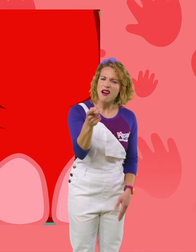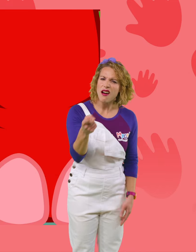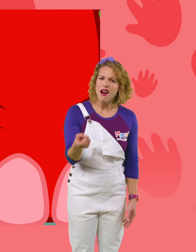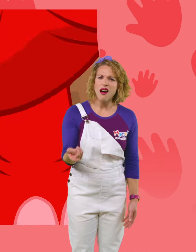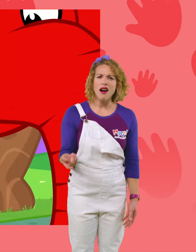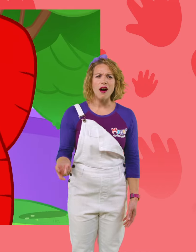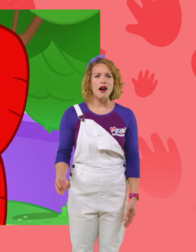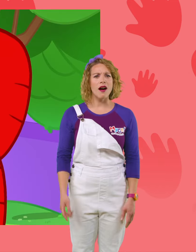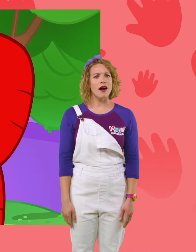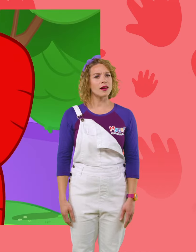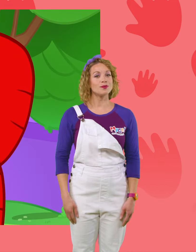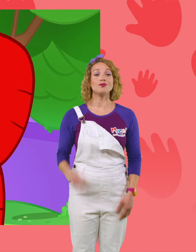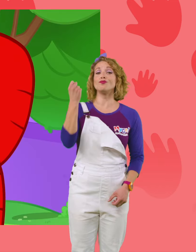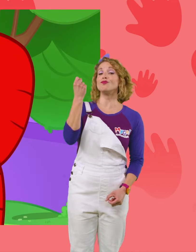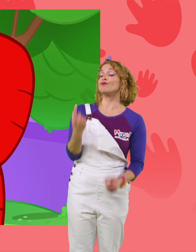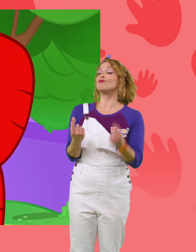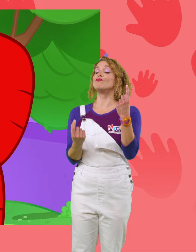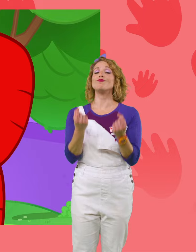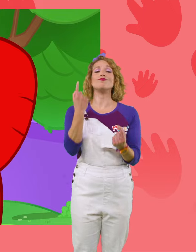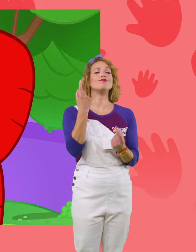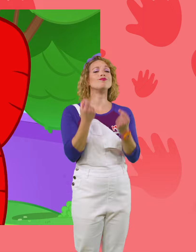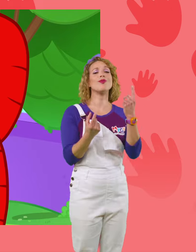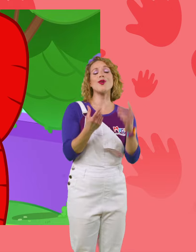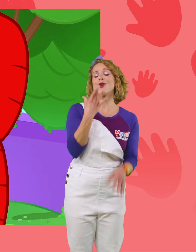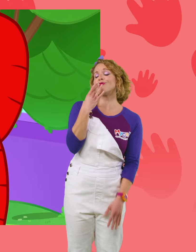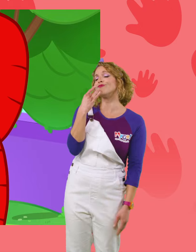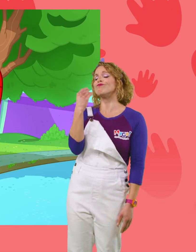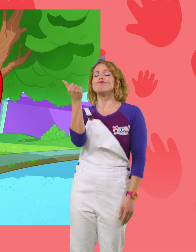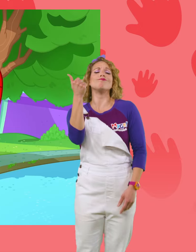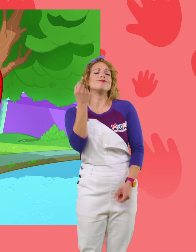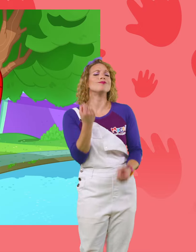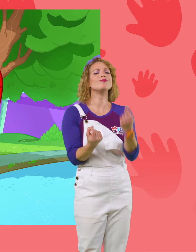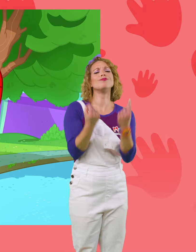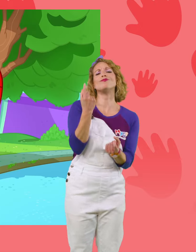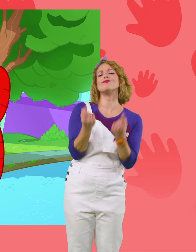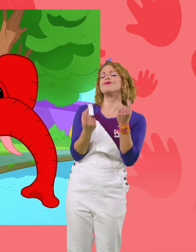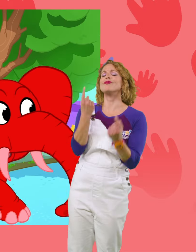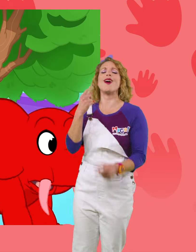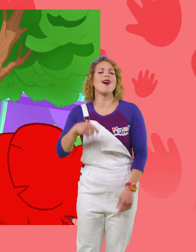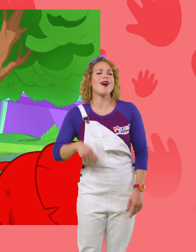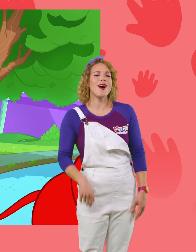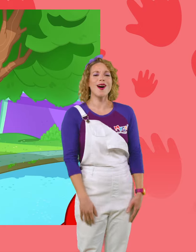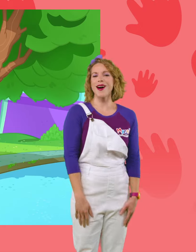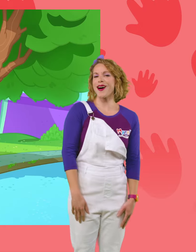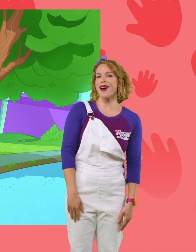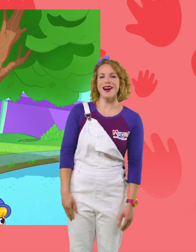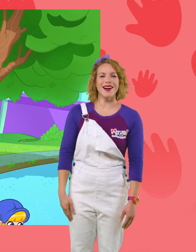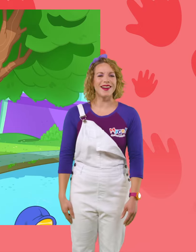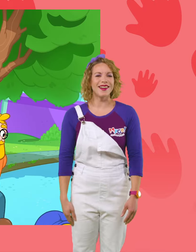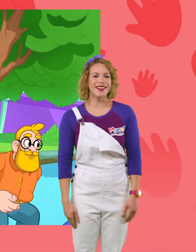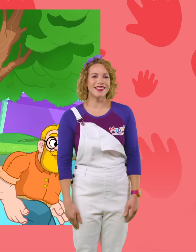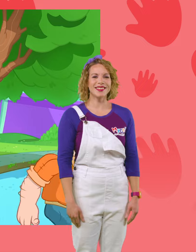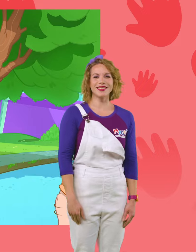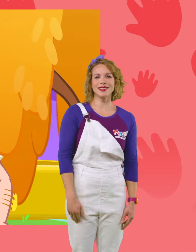Nice of you. Huh? A popcorn! A delicious popcorn!